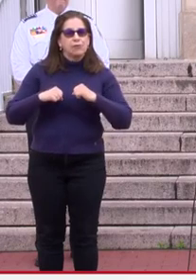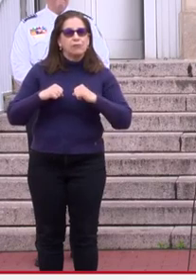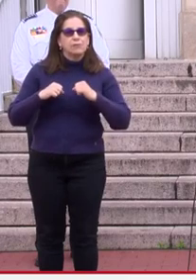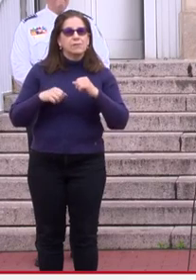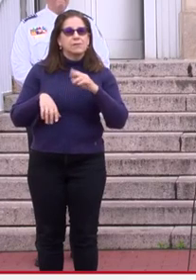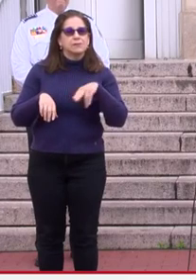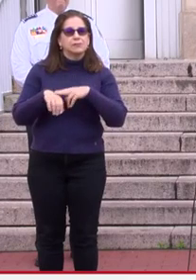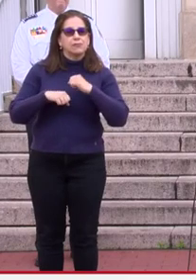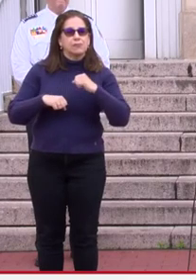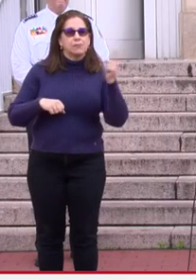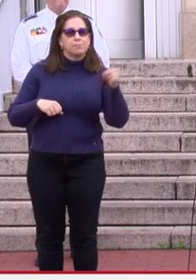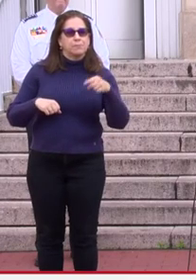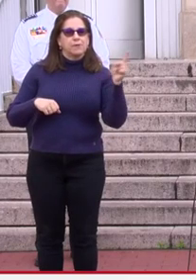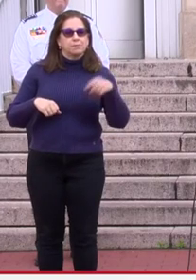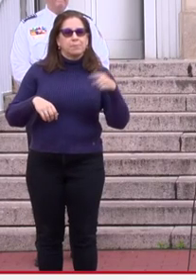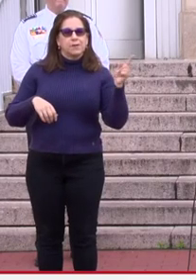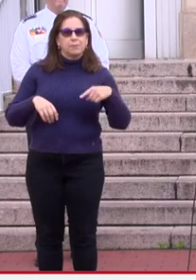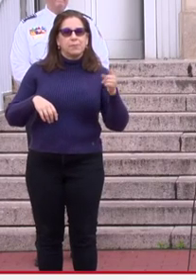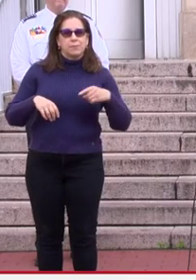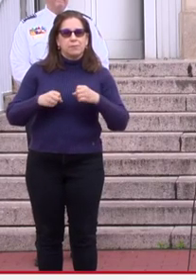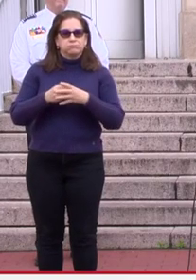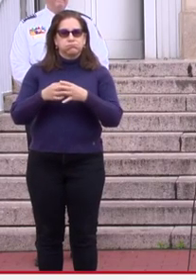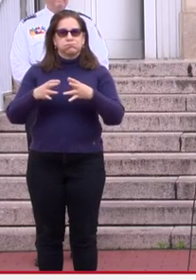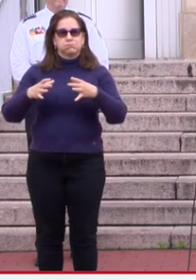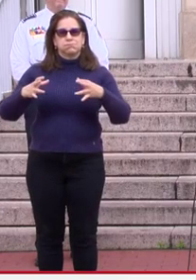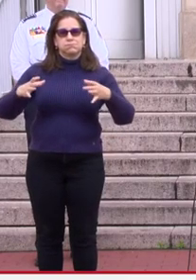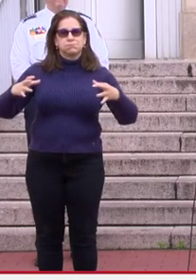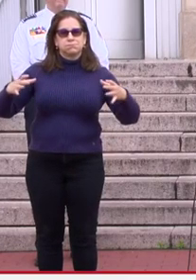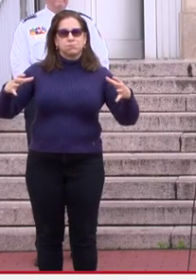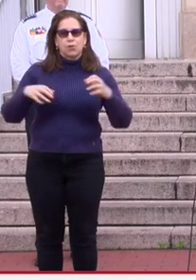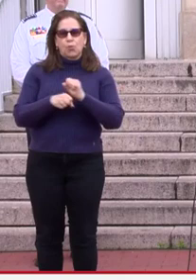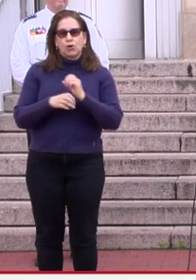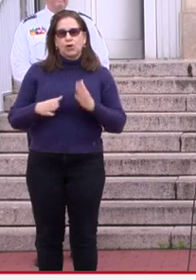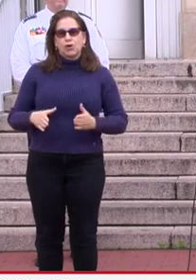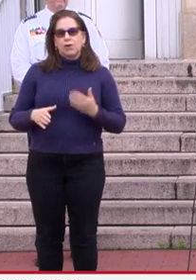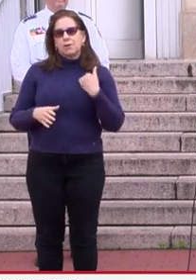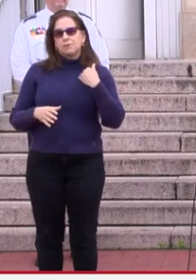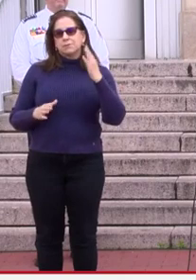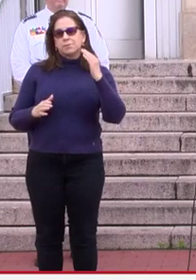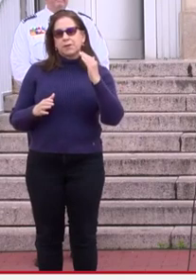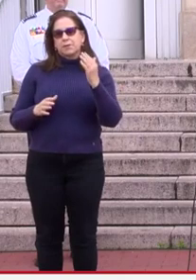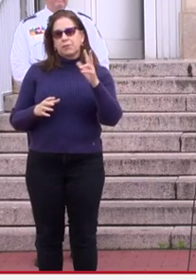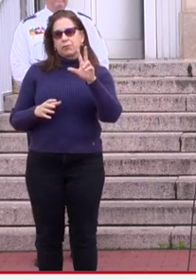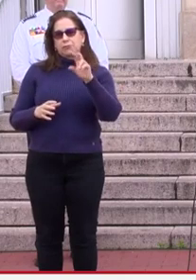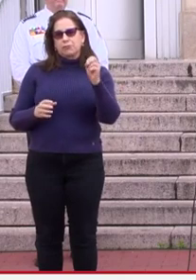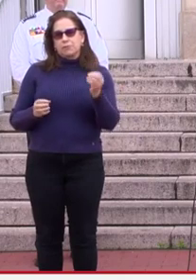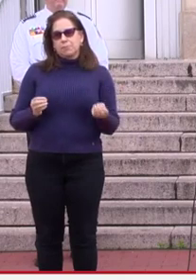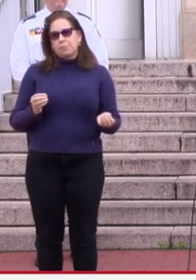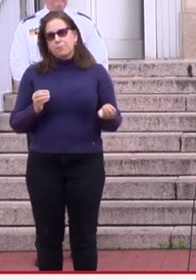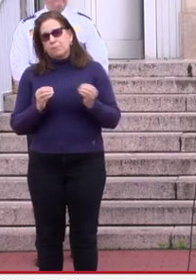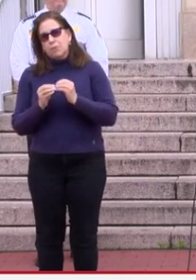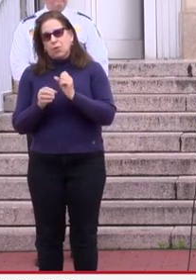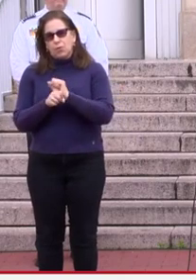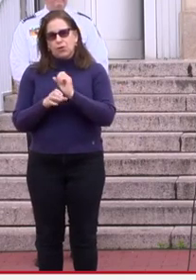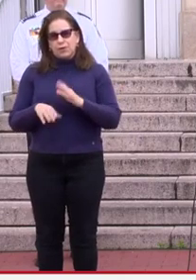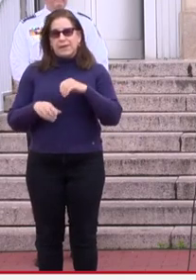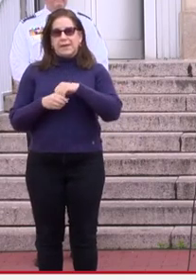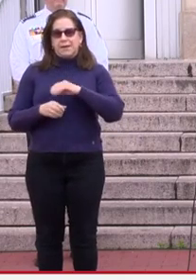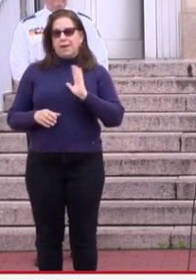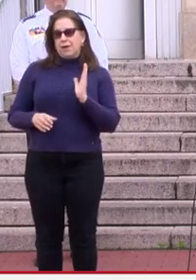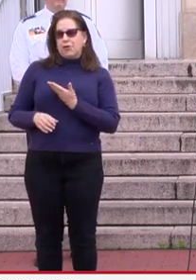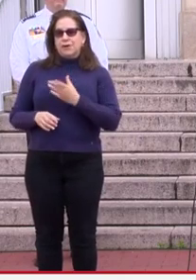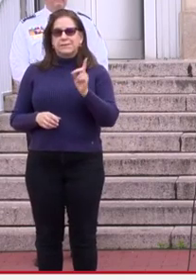initial re-upping of personnel of about 30 people to our operations and our response